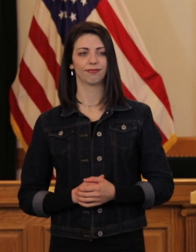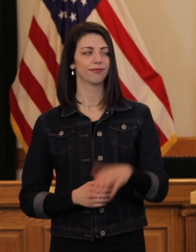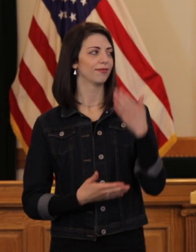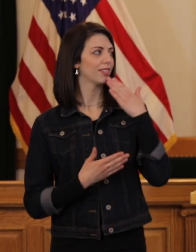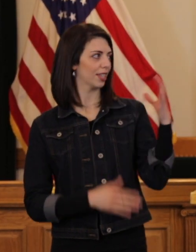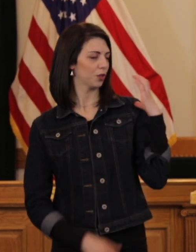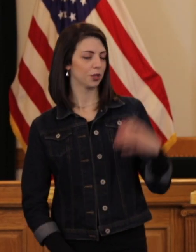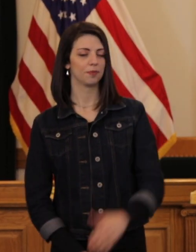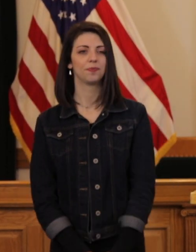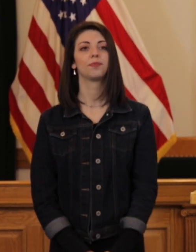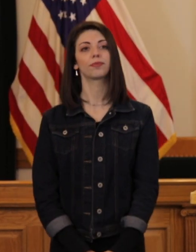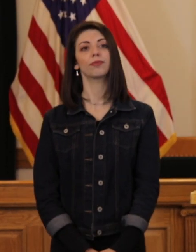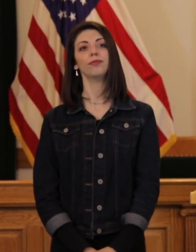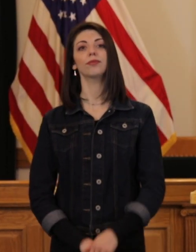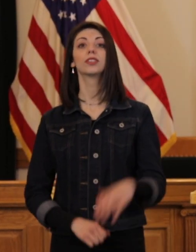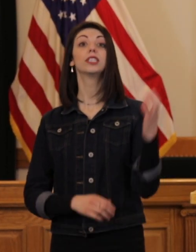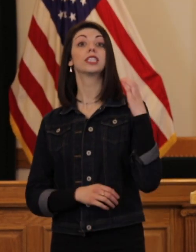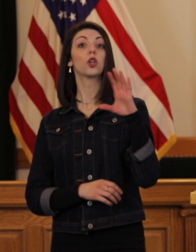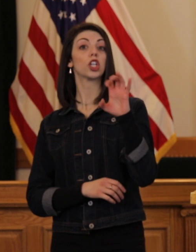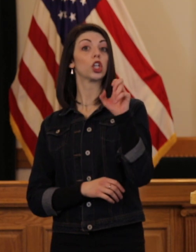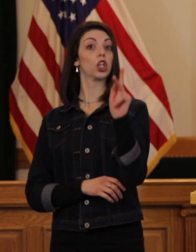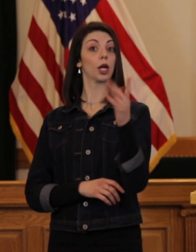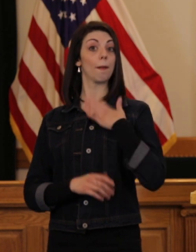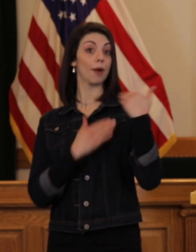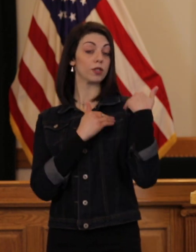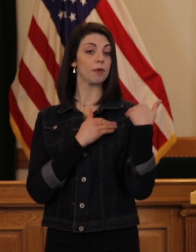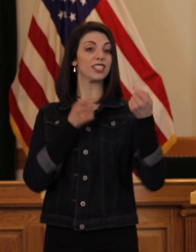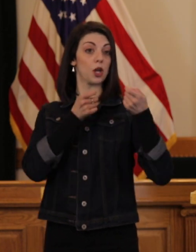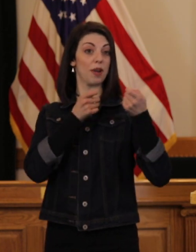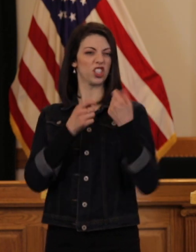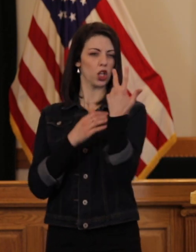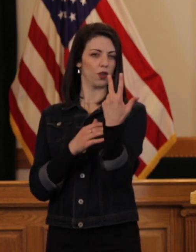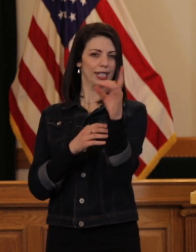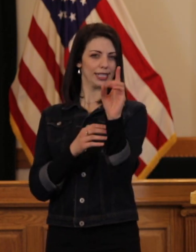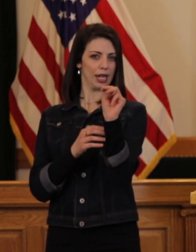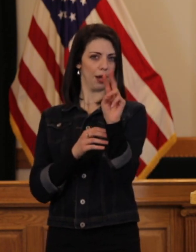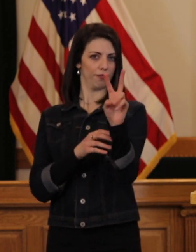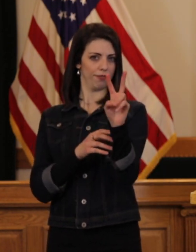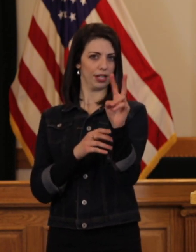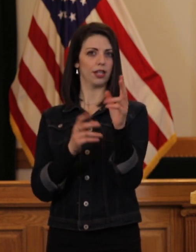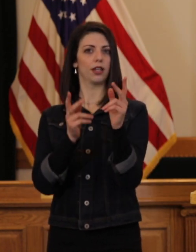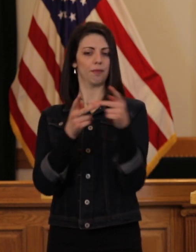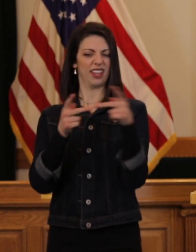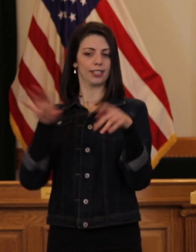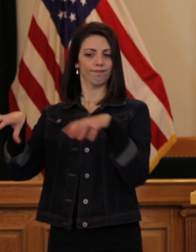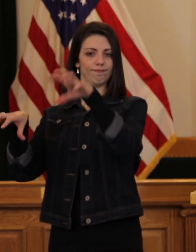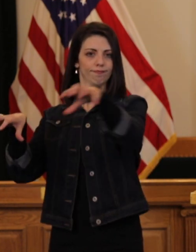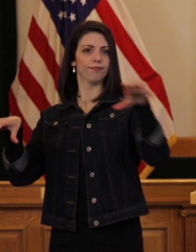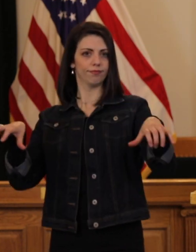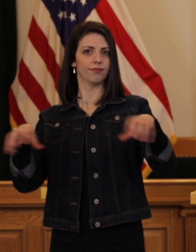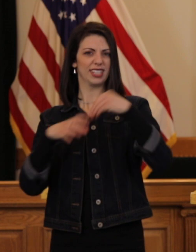Thank you, Chairman. As county clerk, it's my responsibility to manage the 3 Department of Motor Vehicle locations based in Oswego